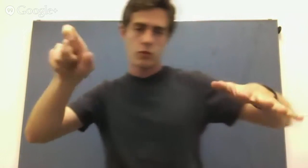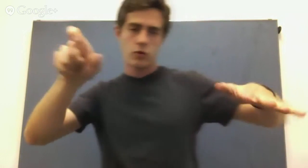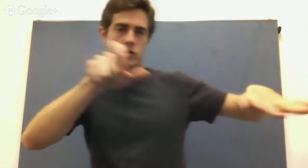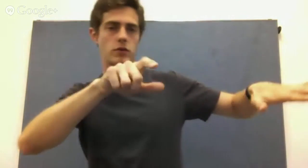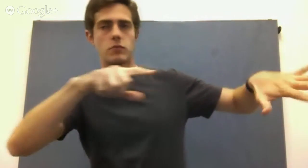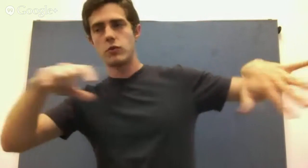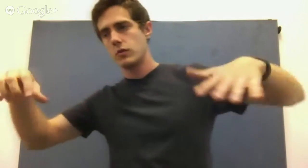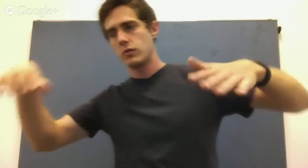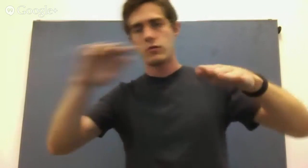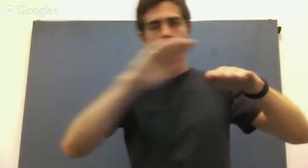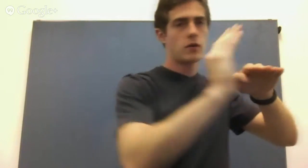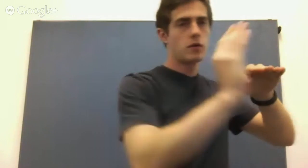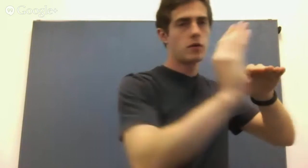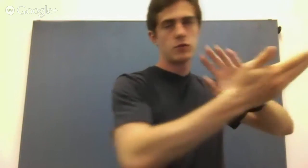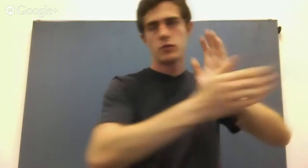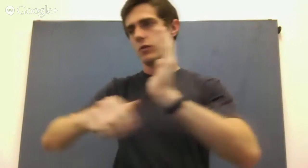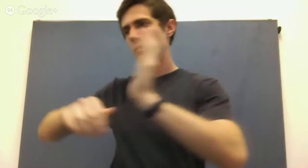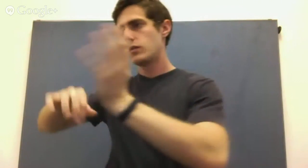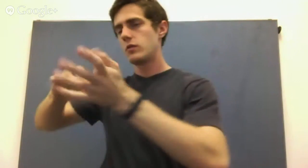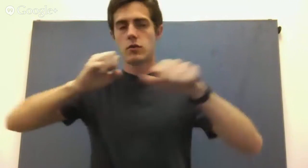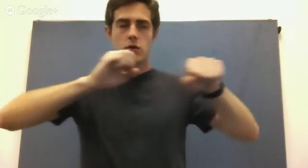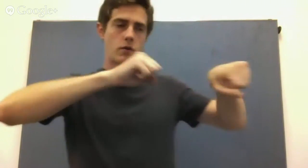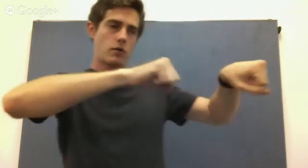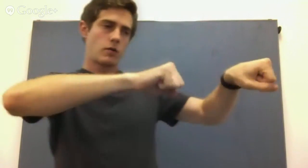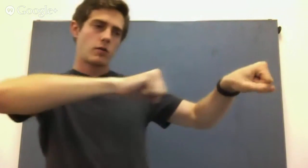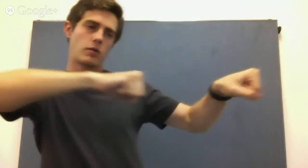Pushing and pulling from shore to shore.